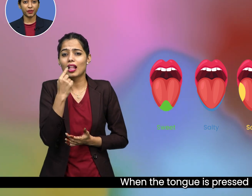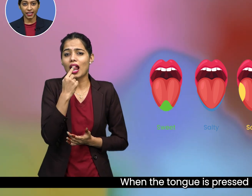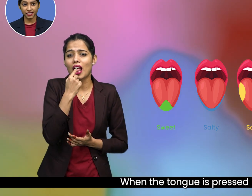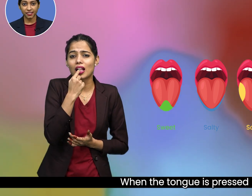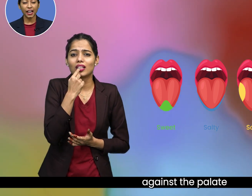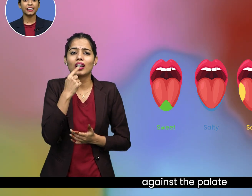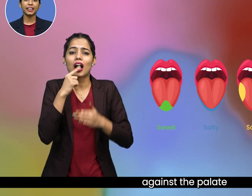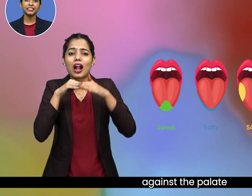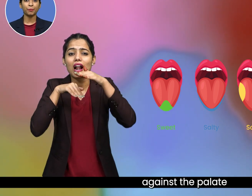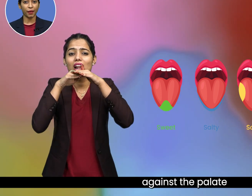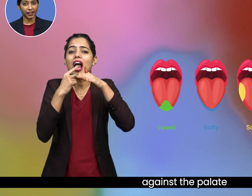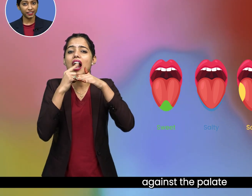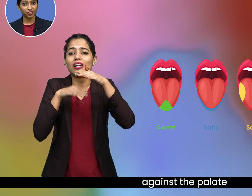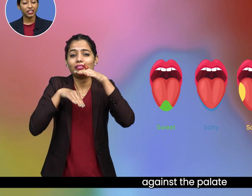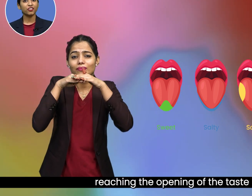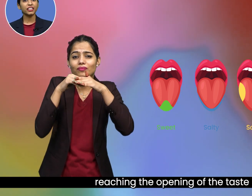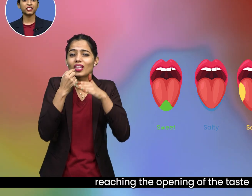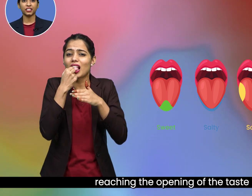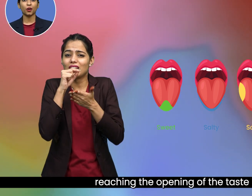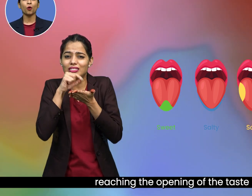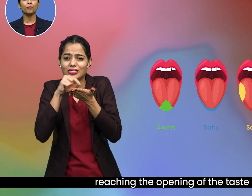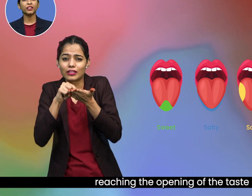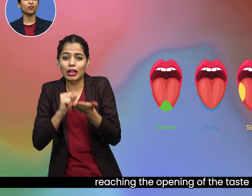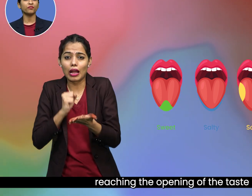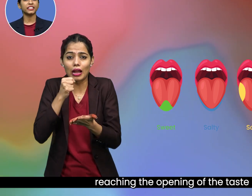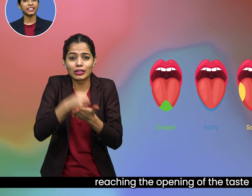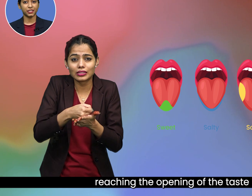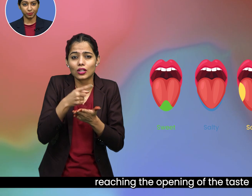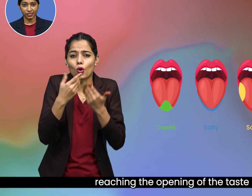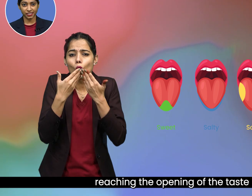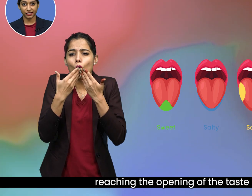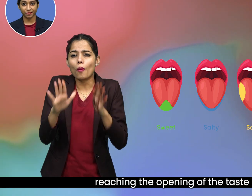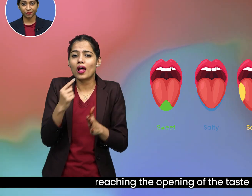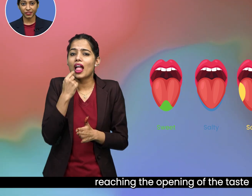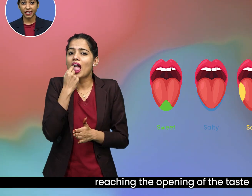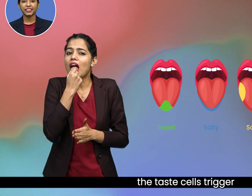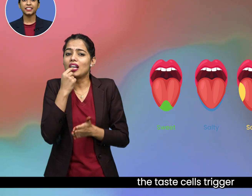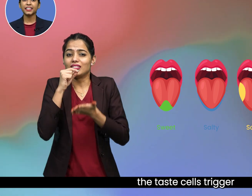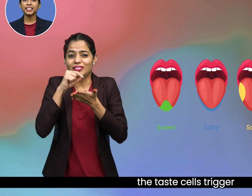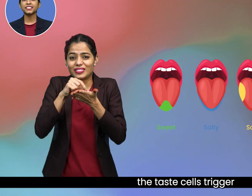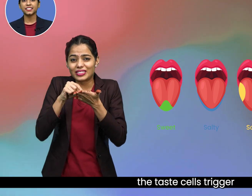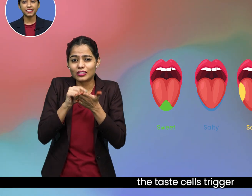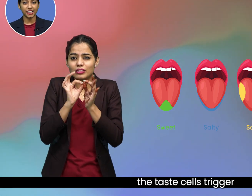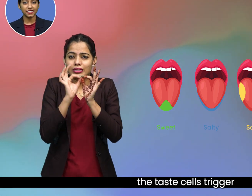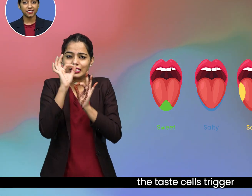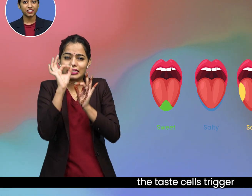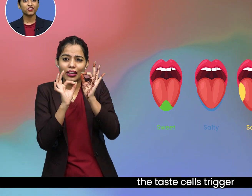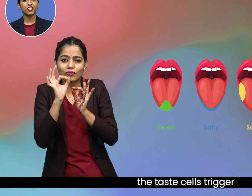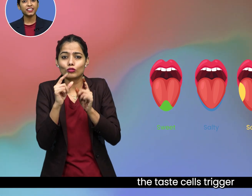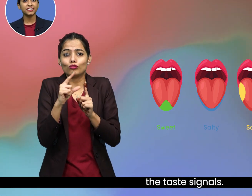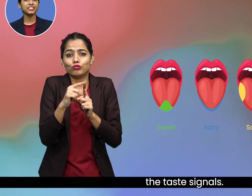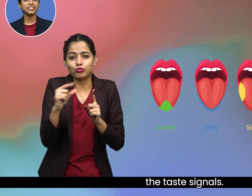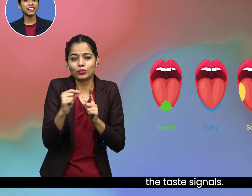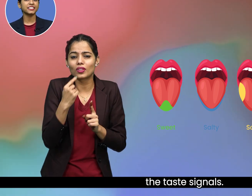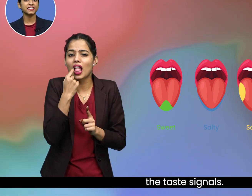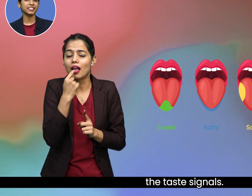is pressed against the palate, reaching the opening of the taste buds, the taste cells